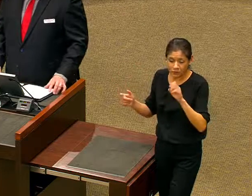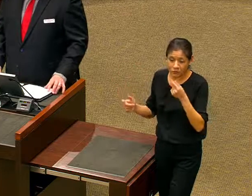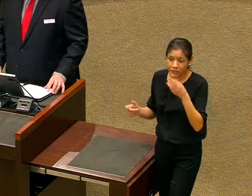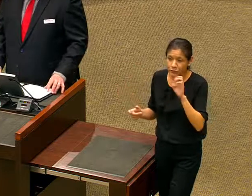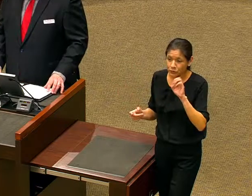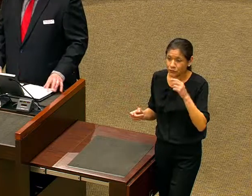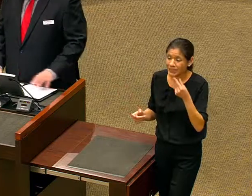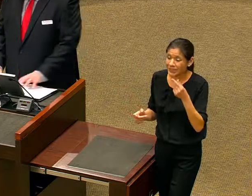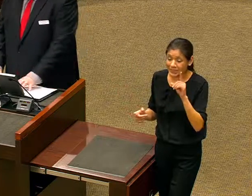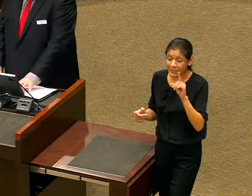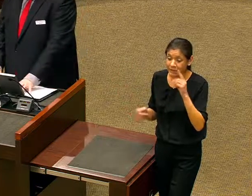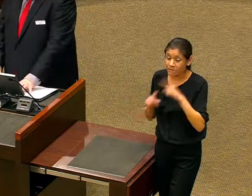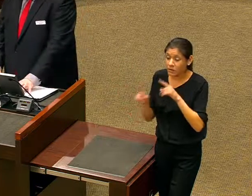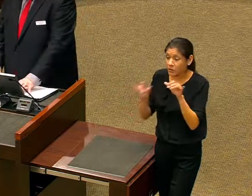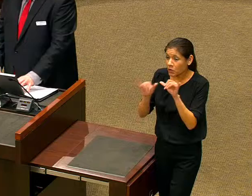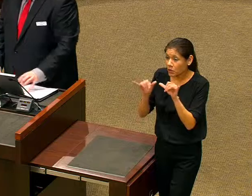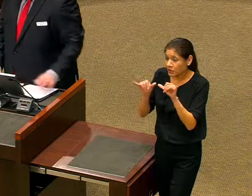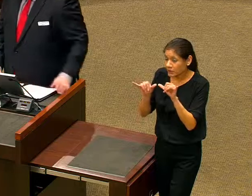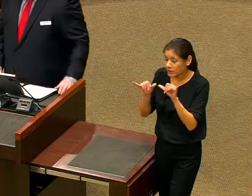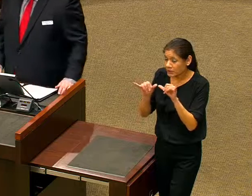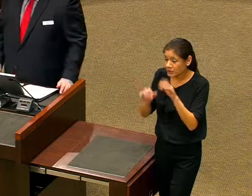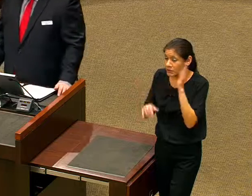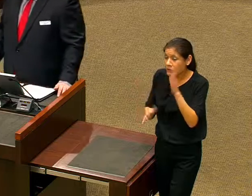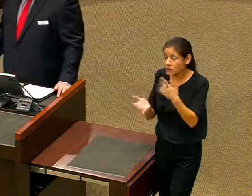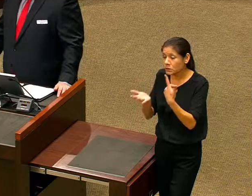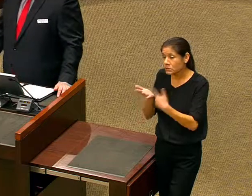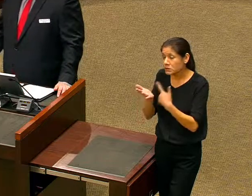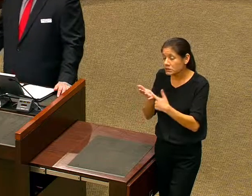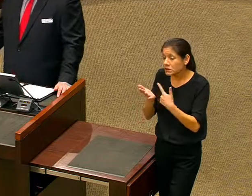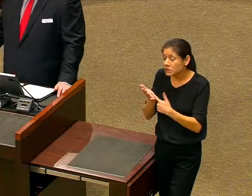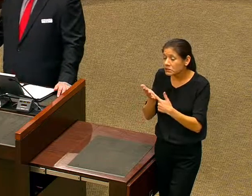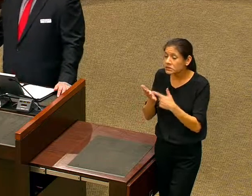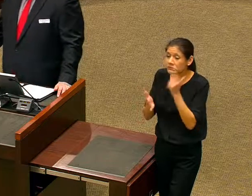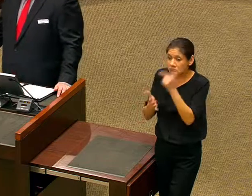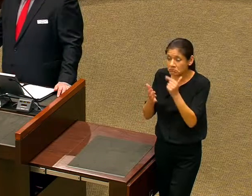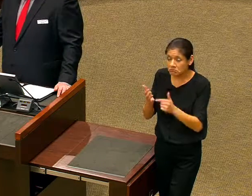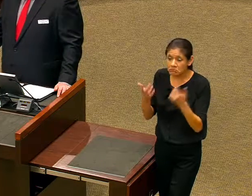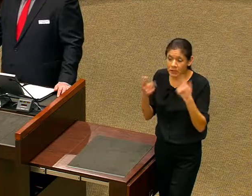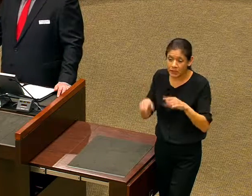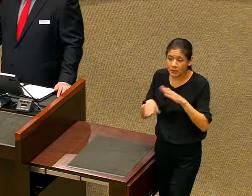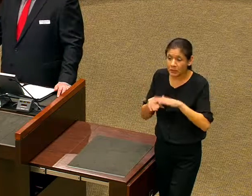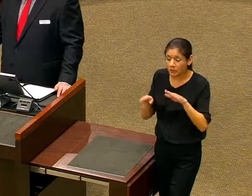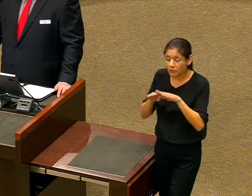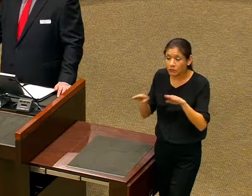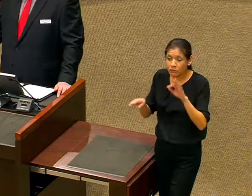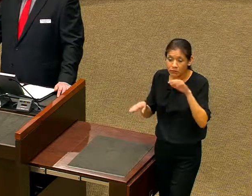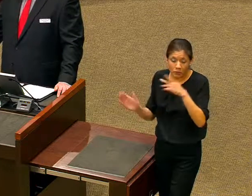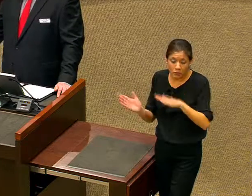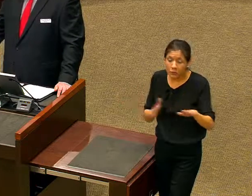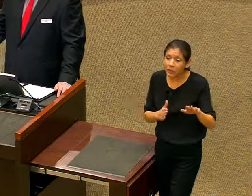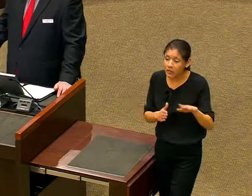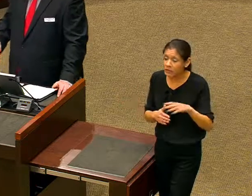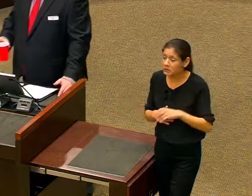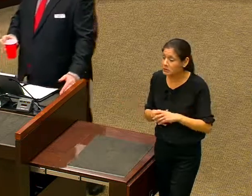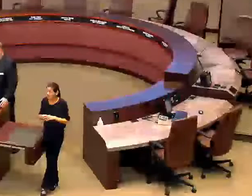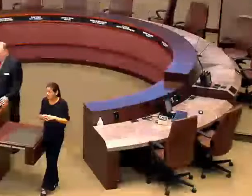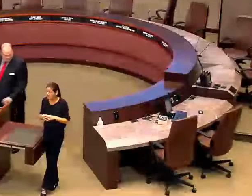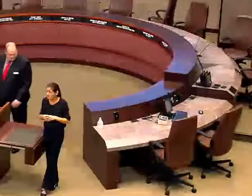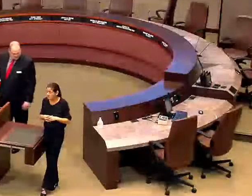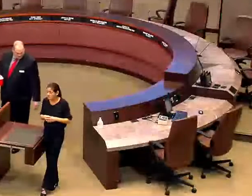Sargent Architects, and he will go into some of the things we're doing on the floor plan and then show you some fun renderings.